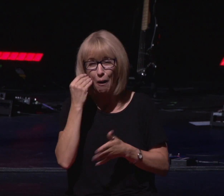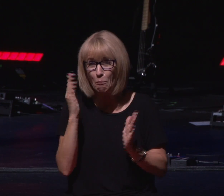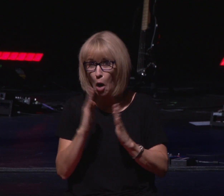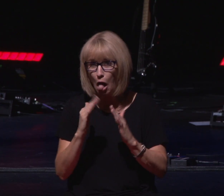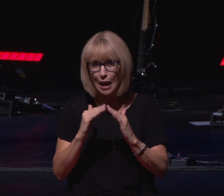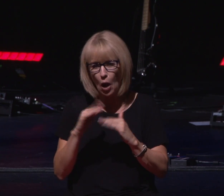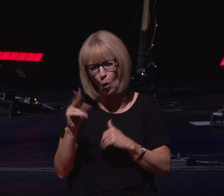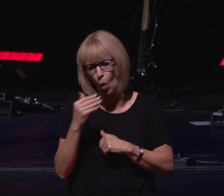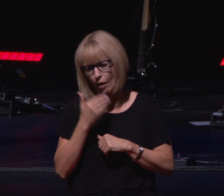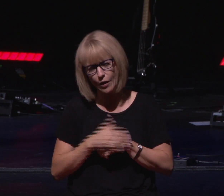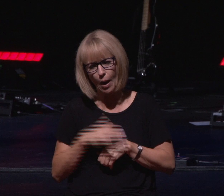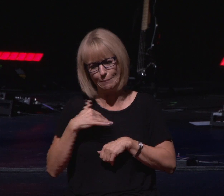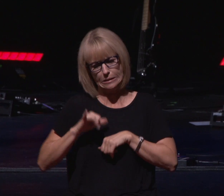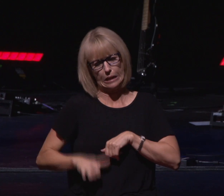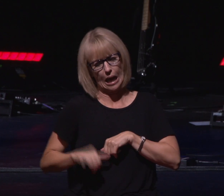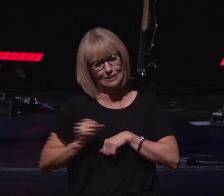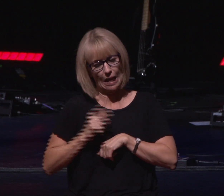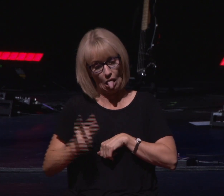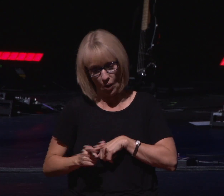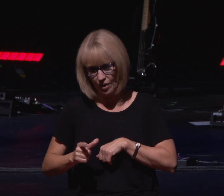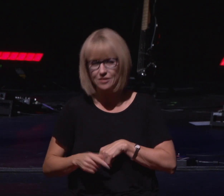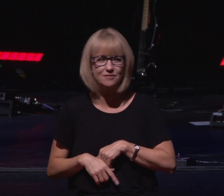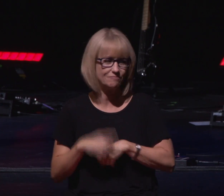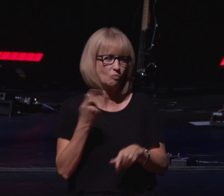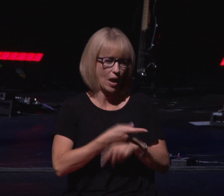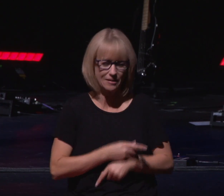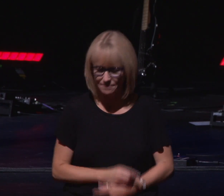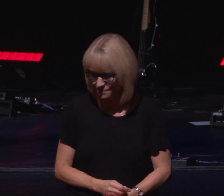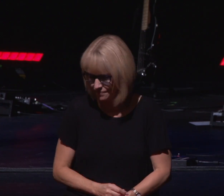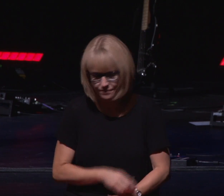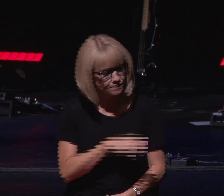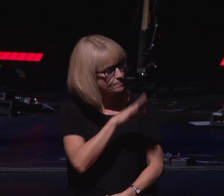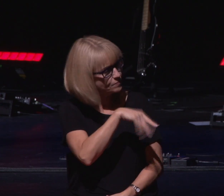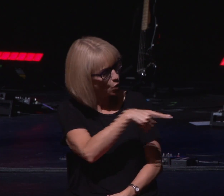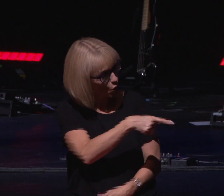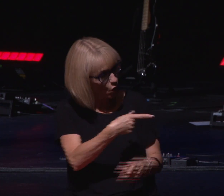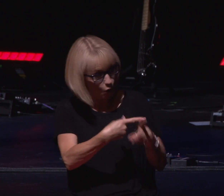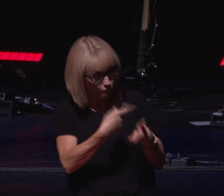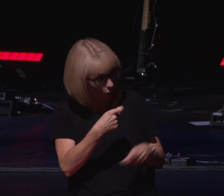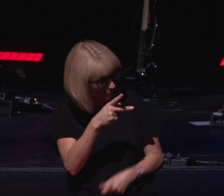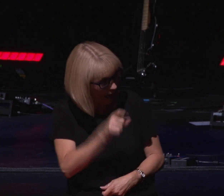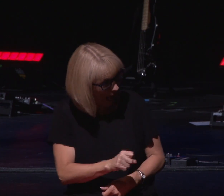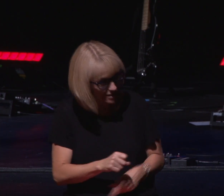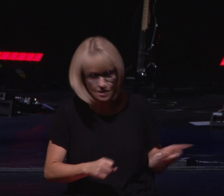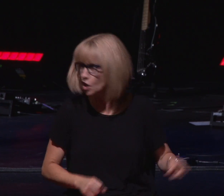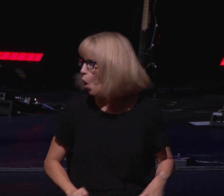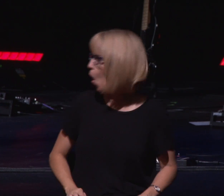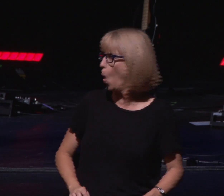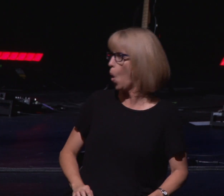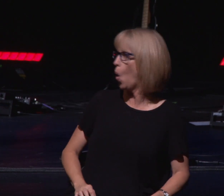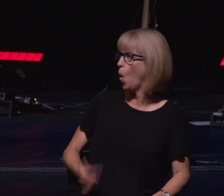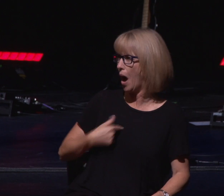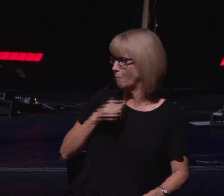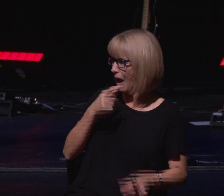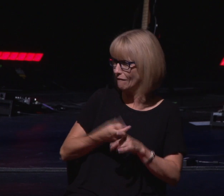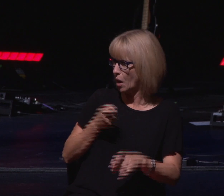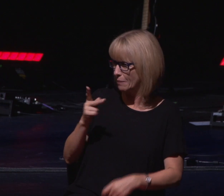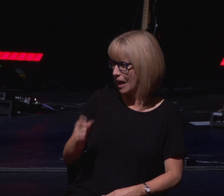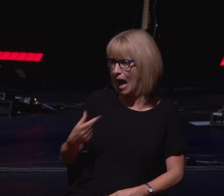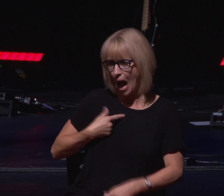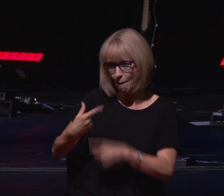So you're St. Louis person now. So Lamar, you're gonna come from Kansas. Tell me about your life. I'm from the